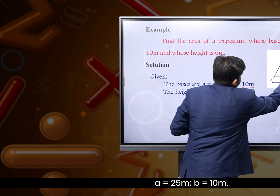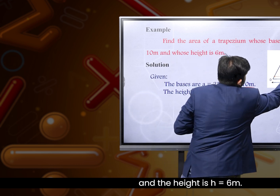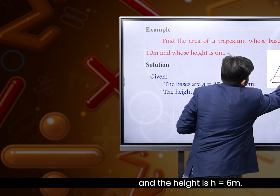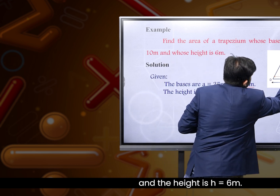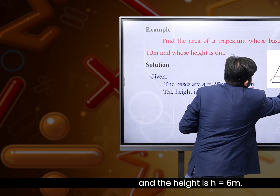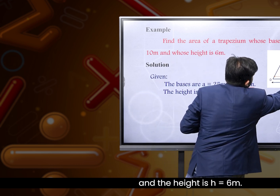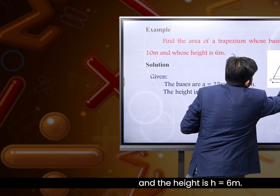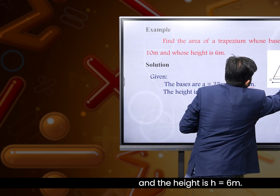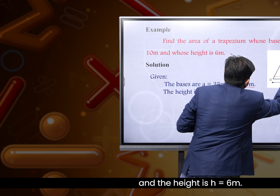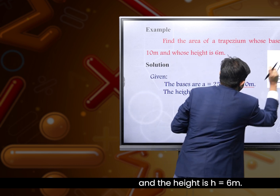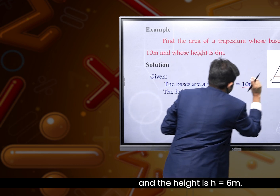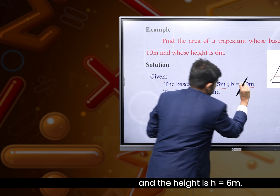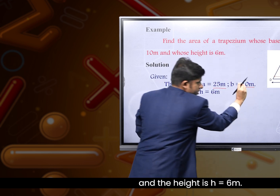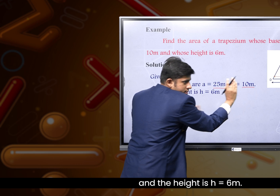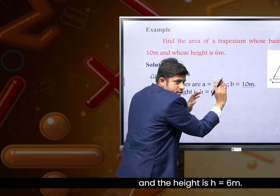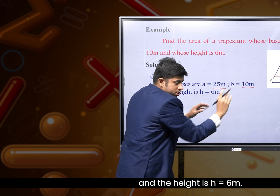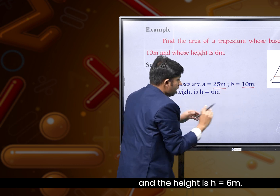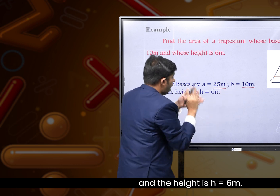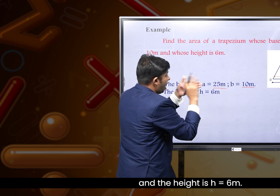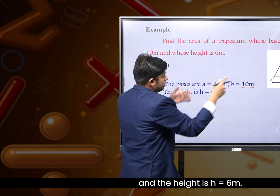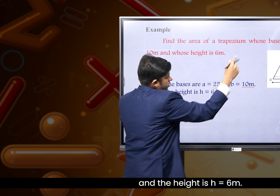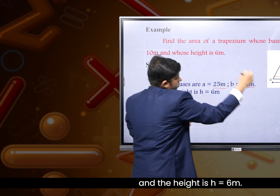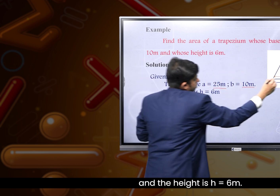and the height H is equal to 6 meter.